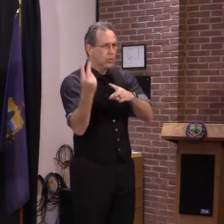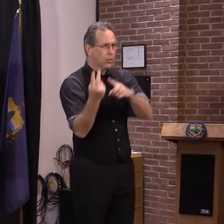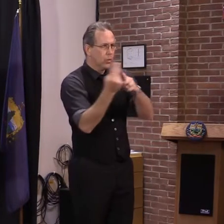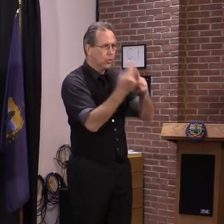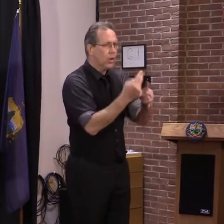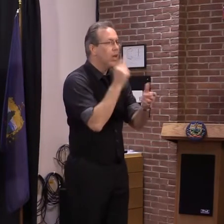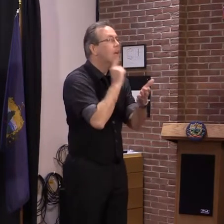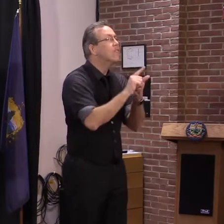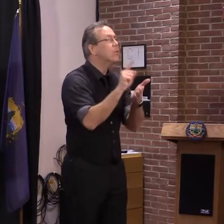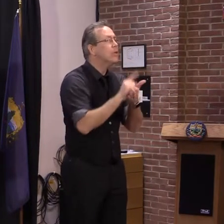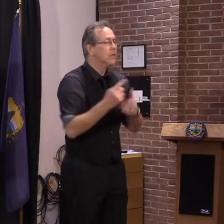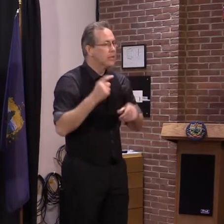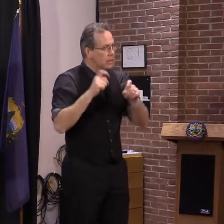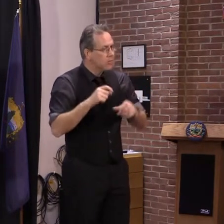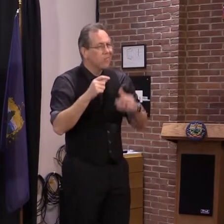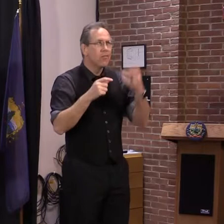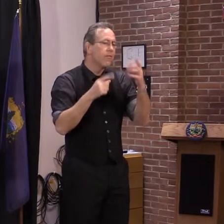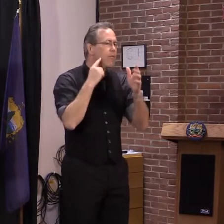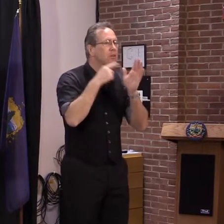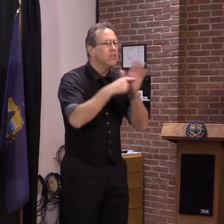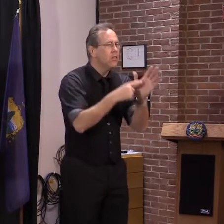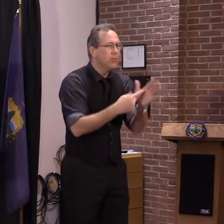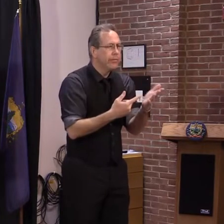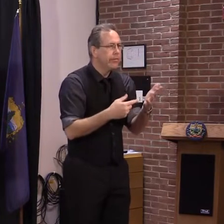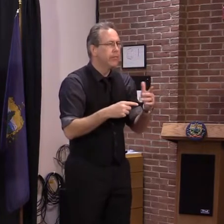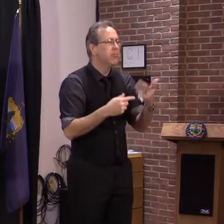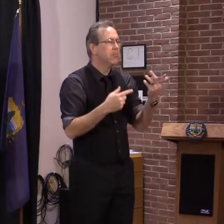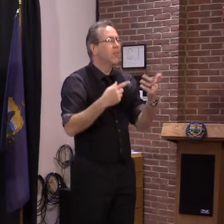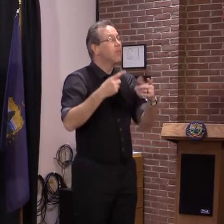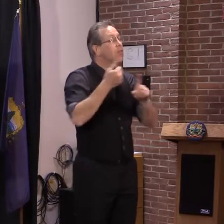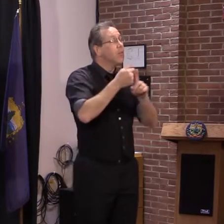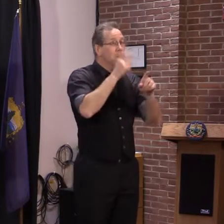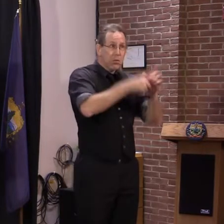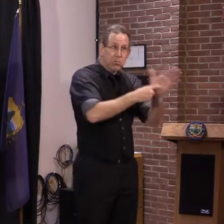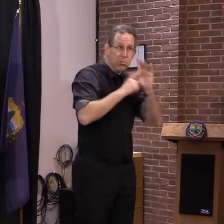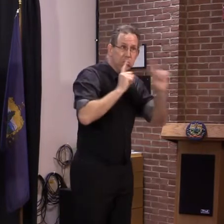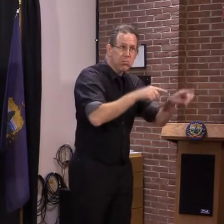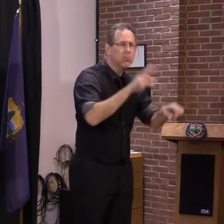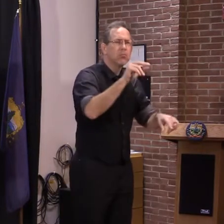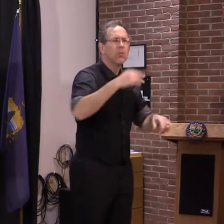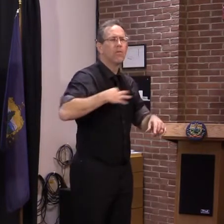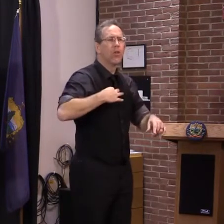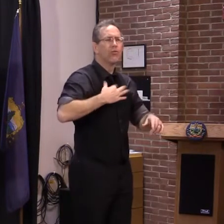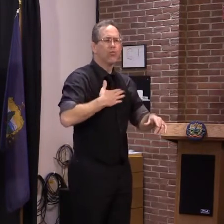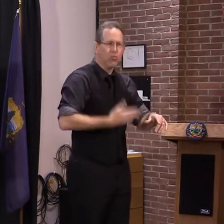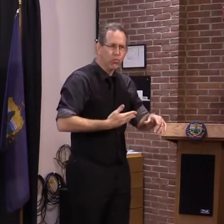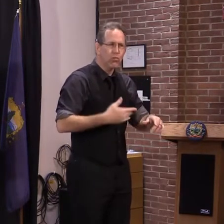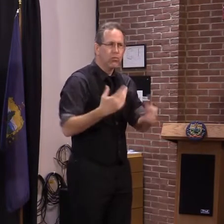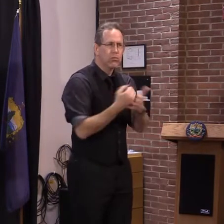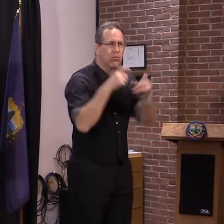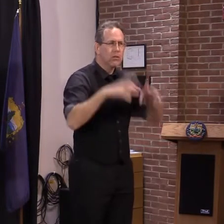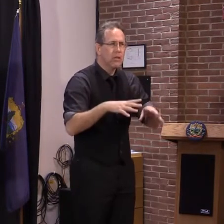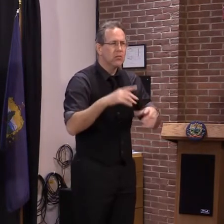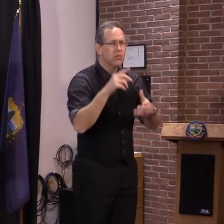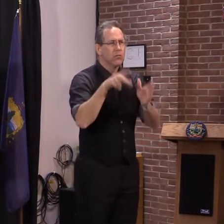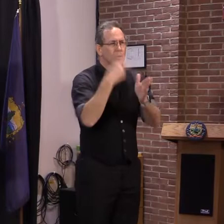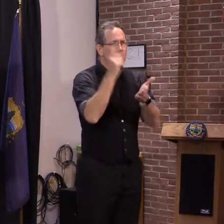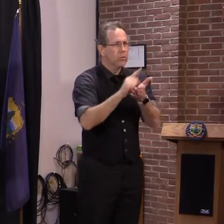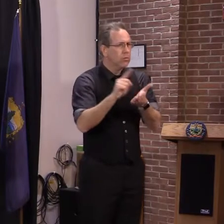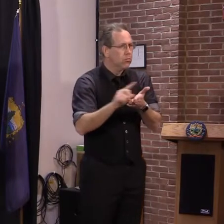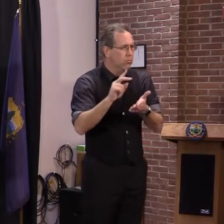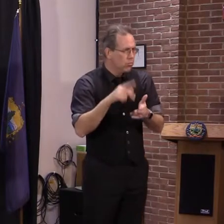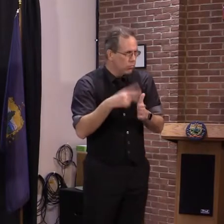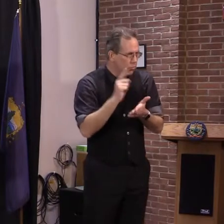basis. The Department of Health recommends that staff who wish to participate in this program use the 2 tests